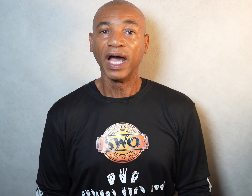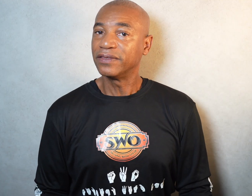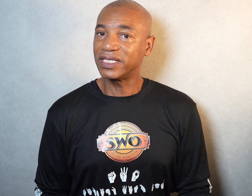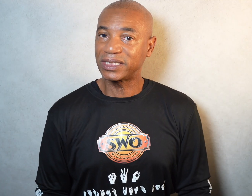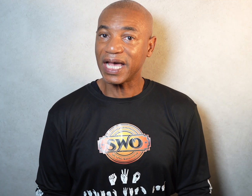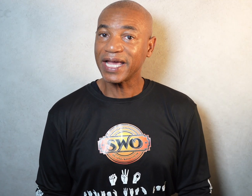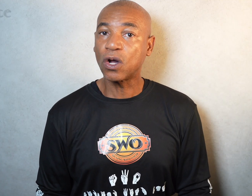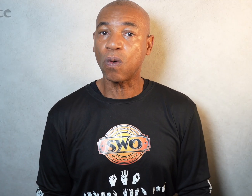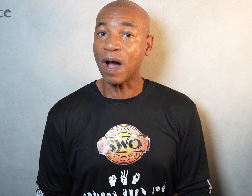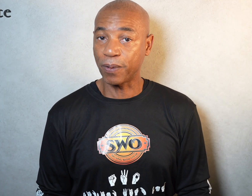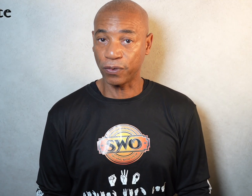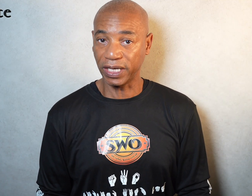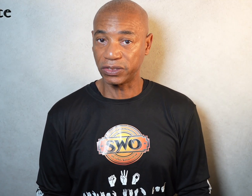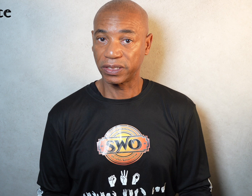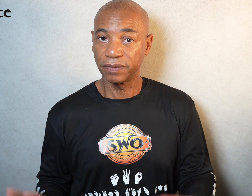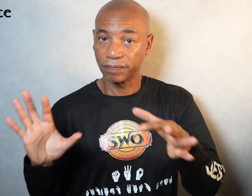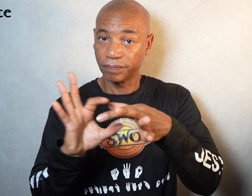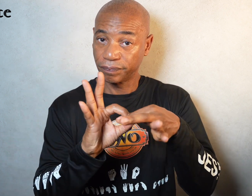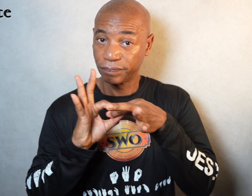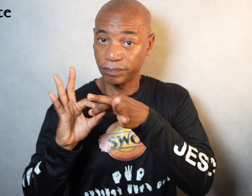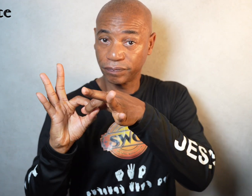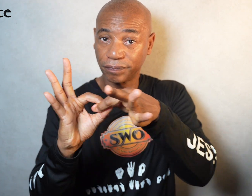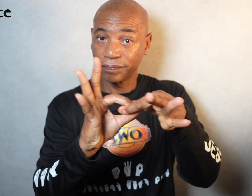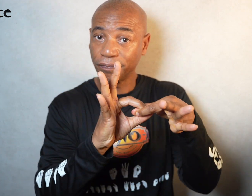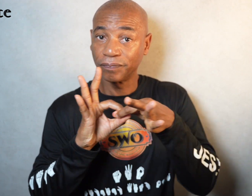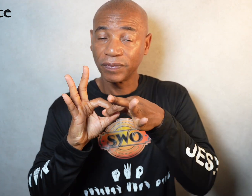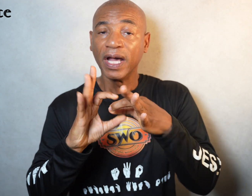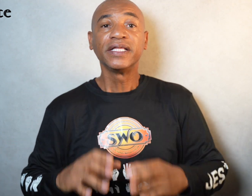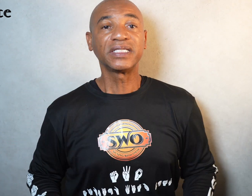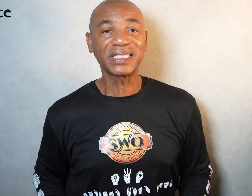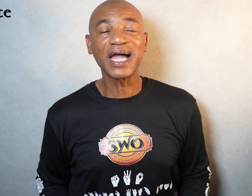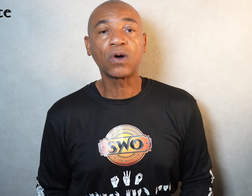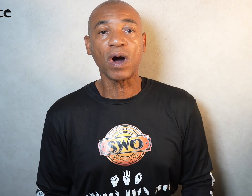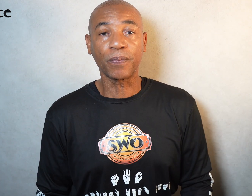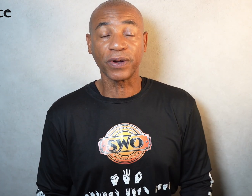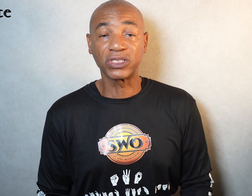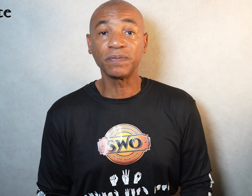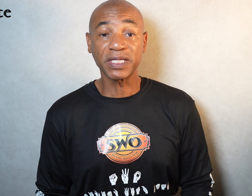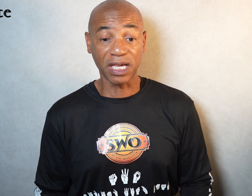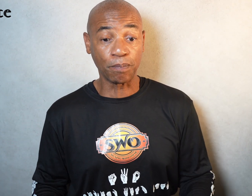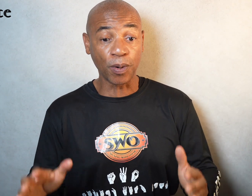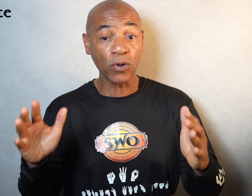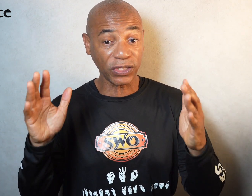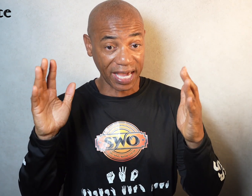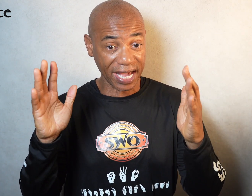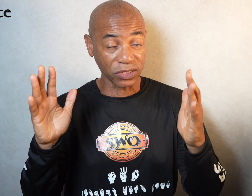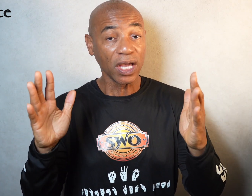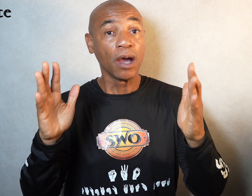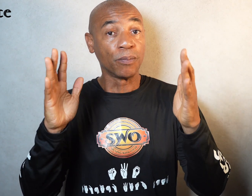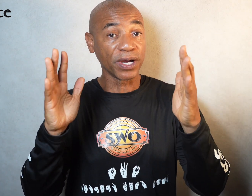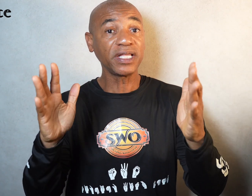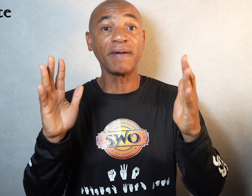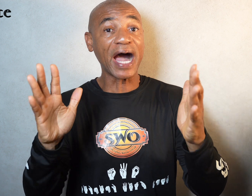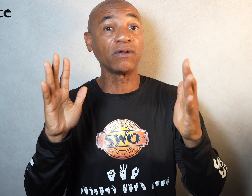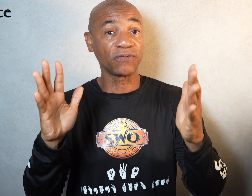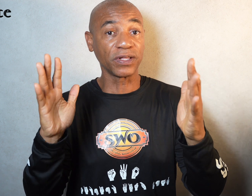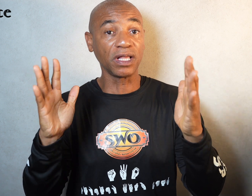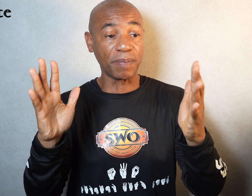The sign cooperate. To sign cooperate, simply take both hands, bring them out in front of the